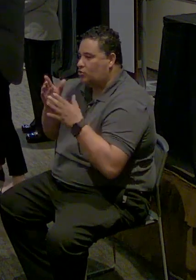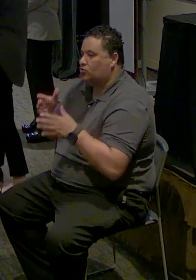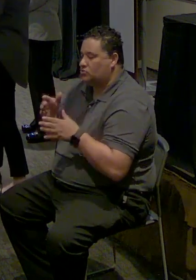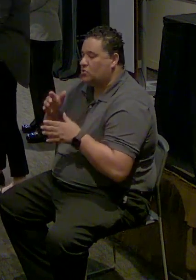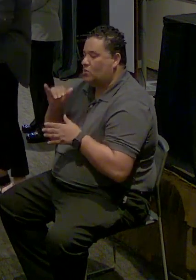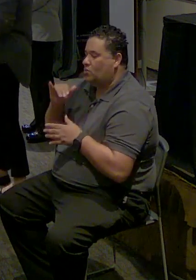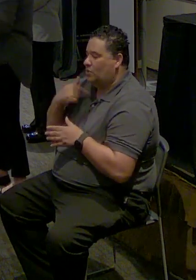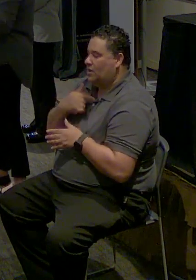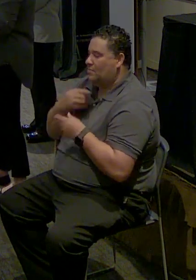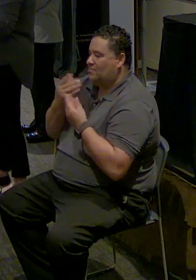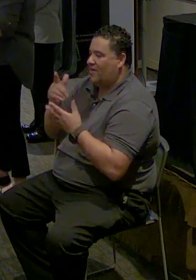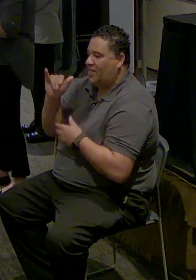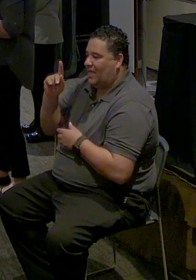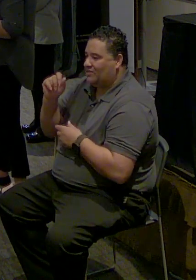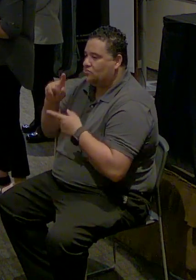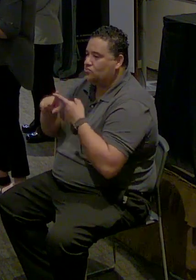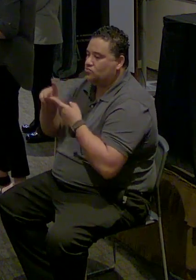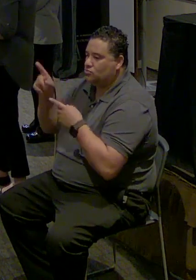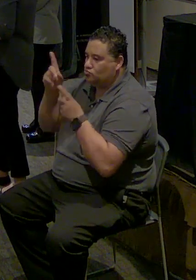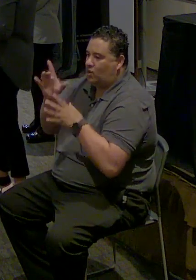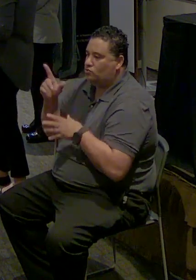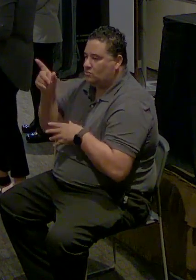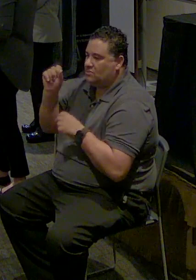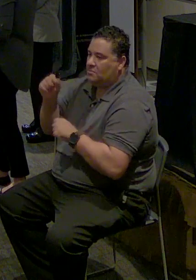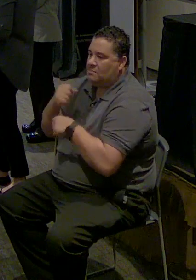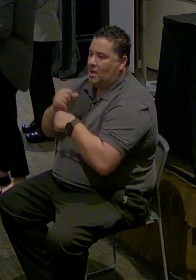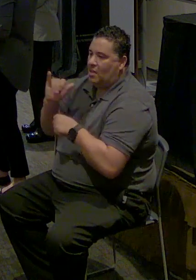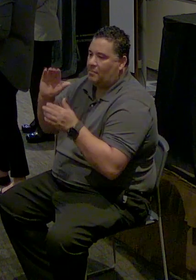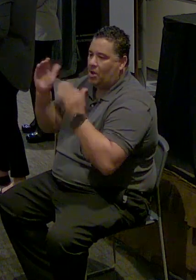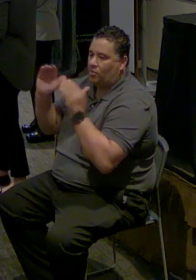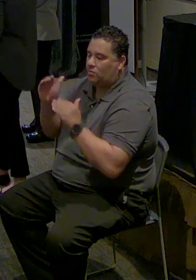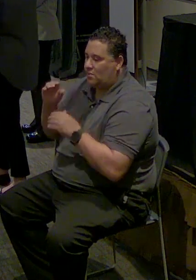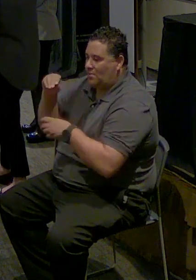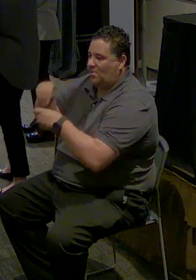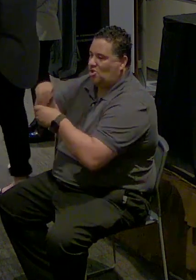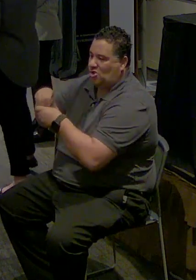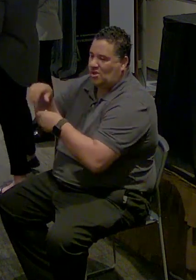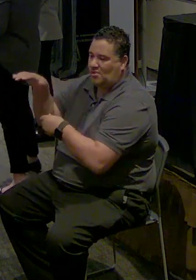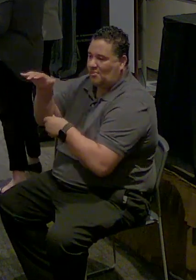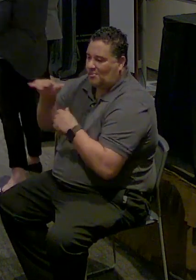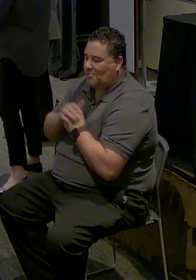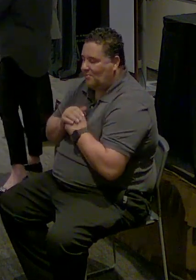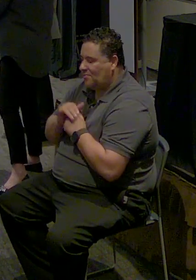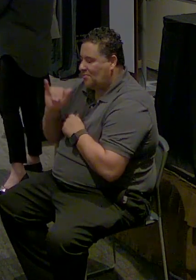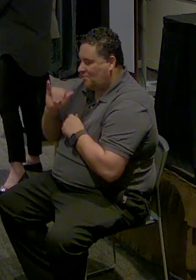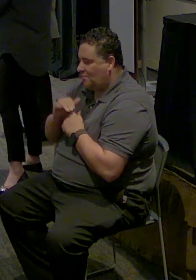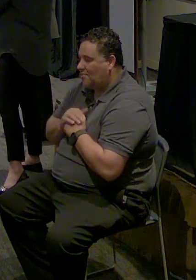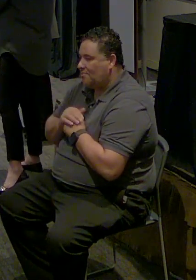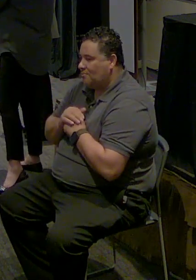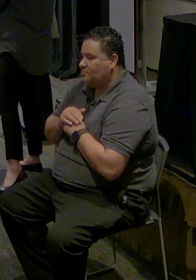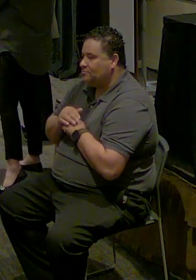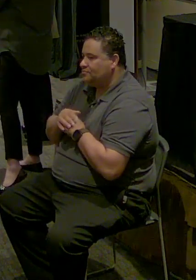provide those links to our directors so they can make those comparisons internally as well.